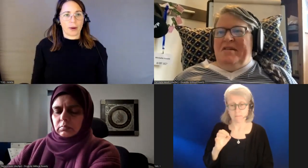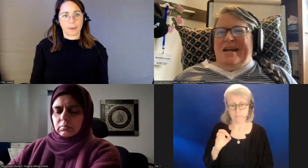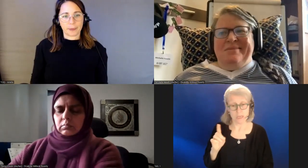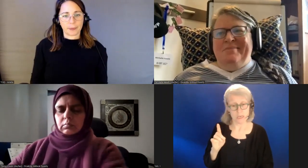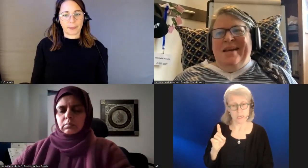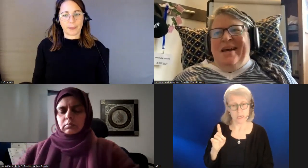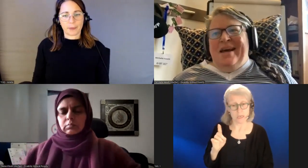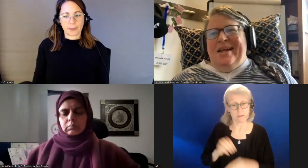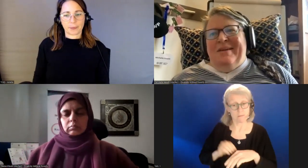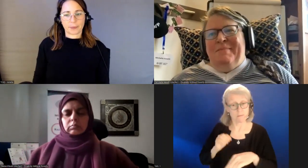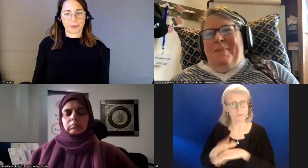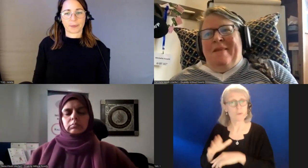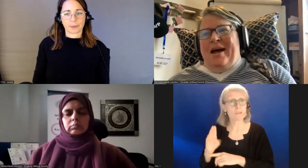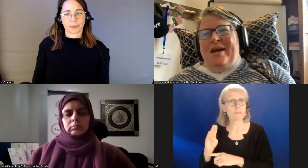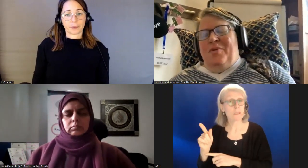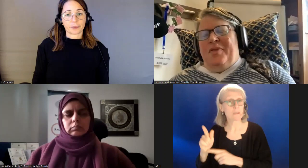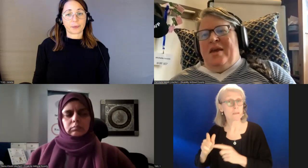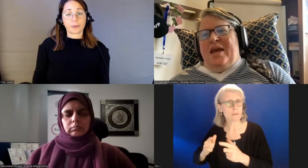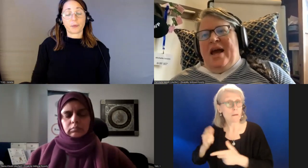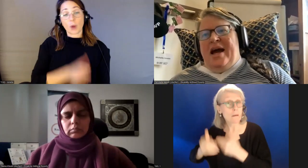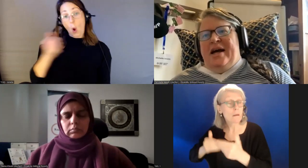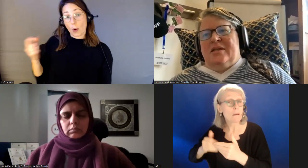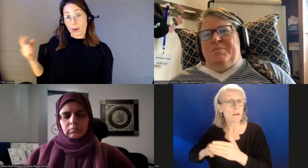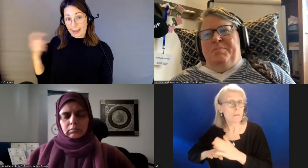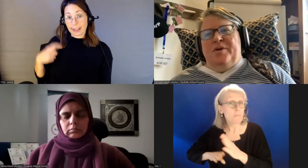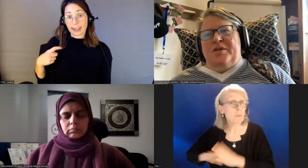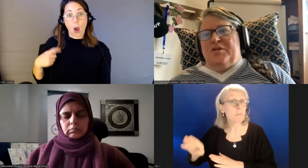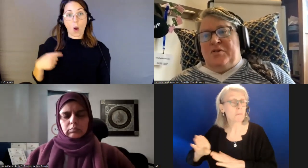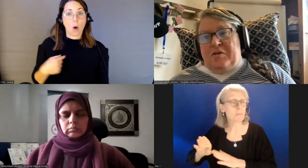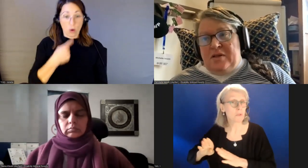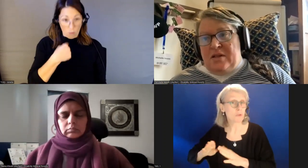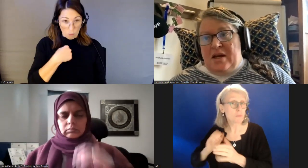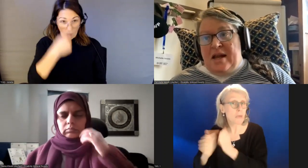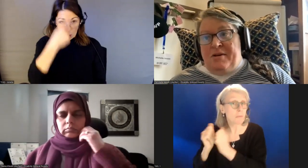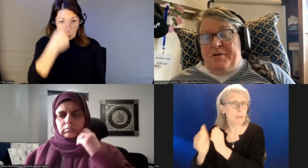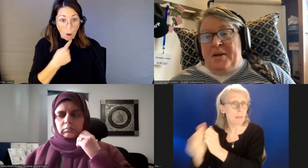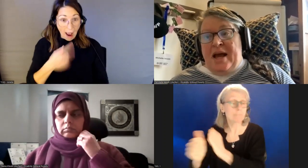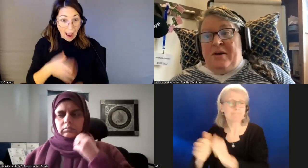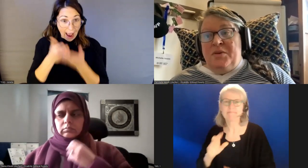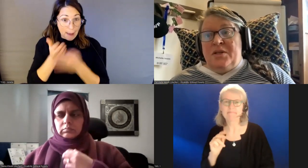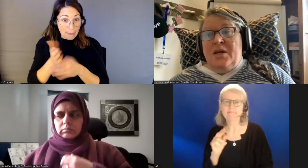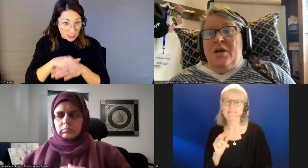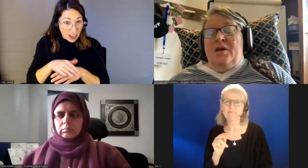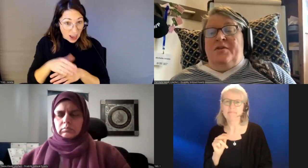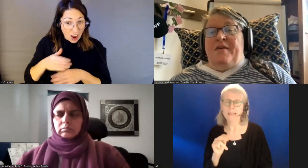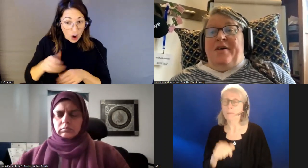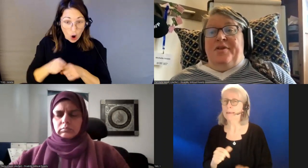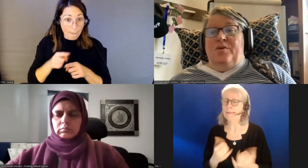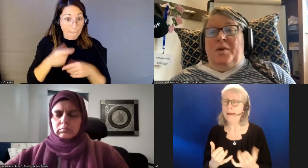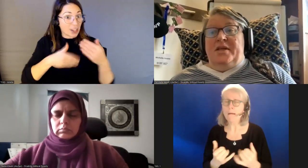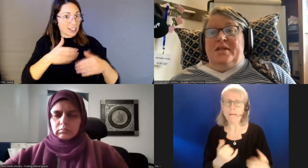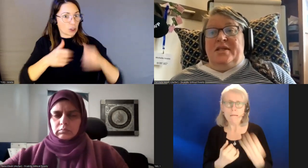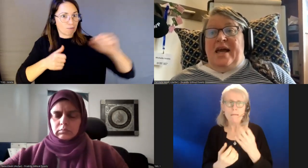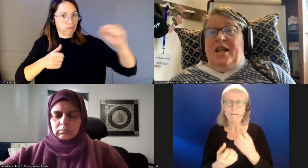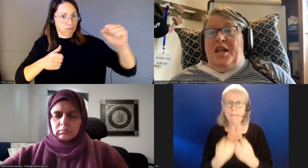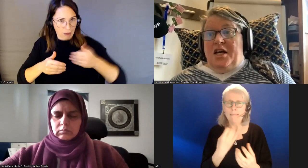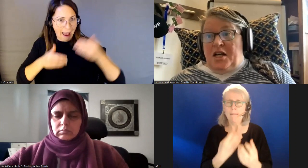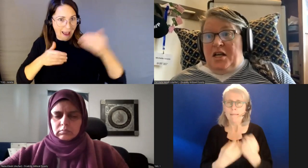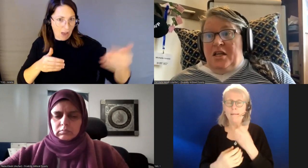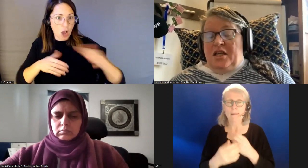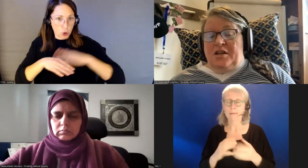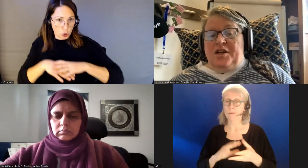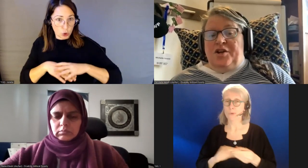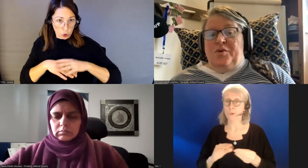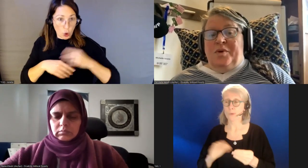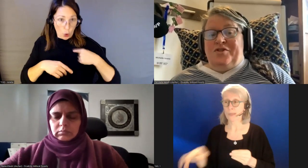bill's progress? I don't think it has, but the stories that are now coming out, the fact that we can say,